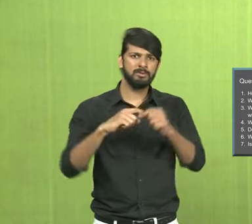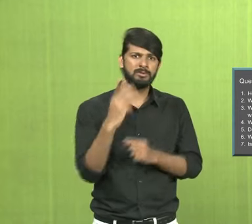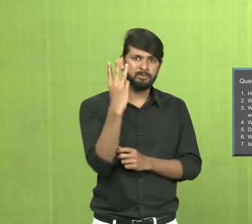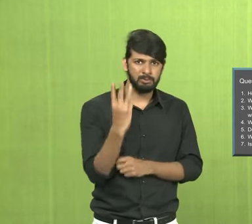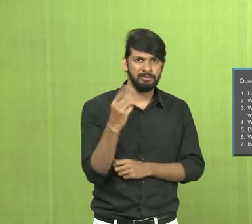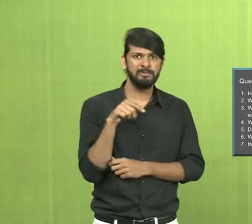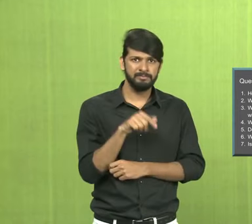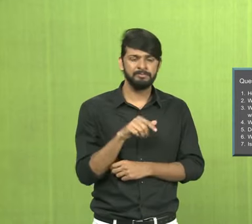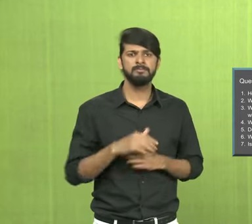Question number 3.